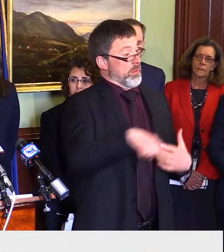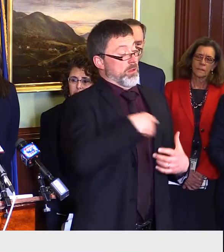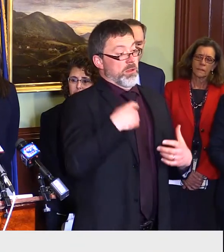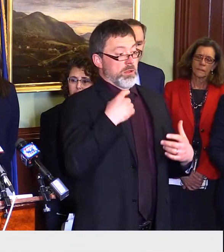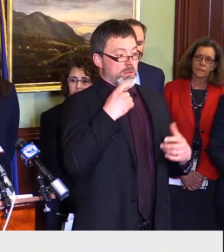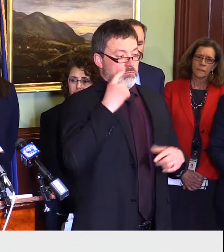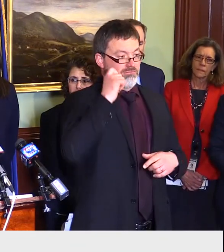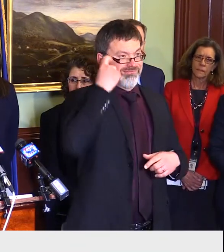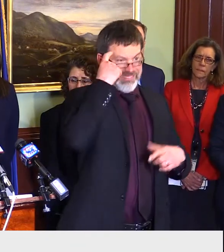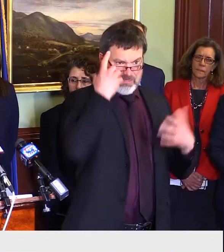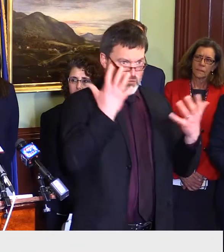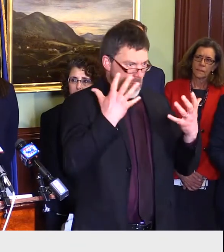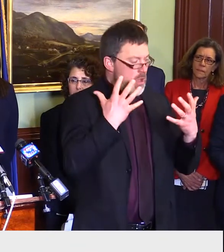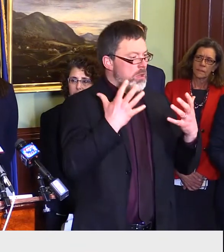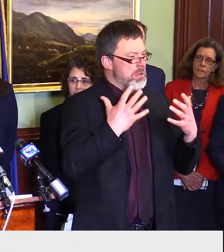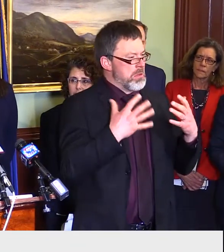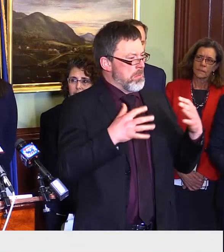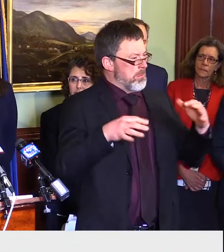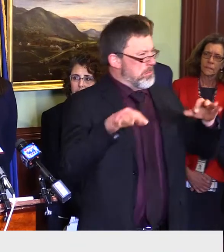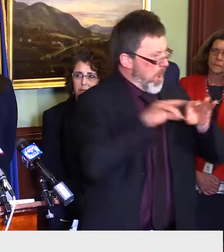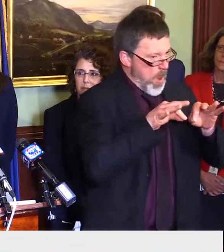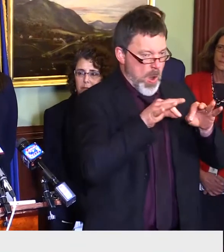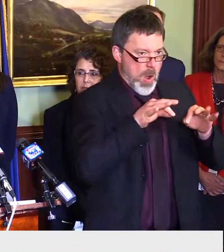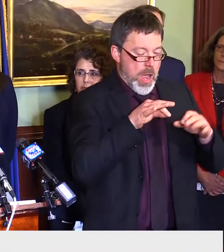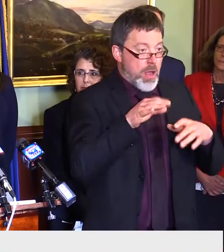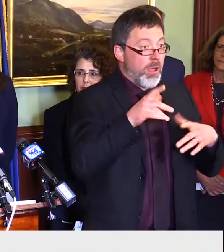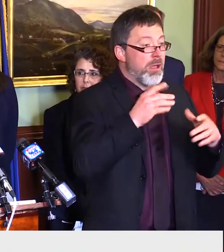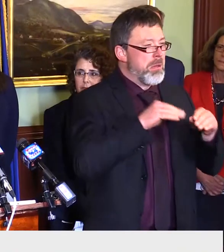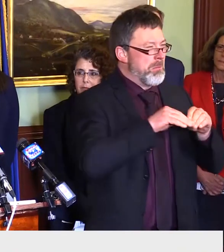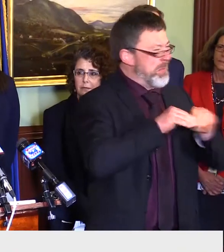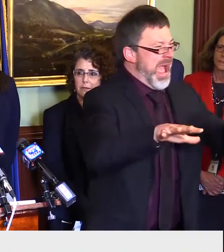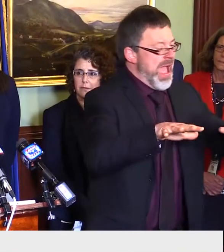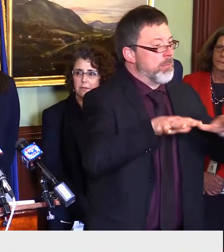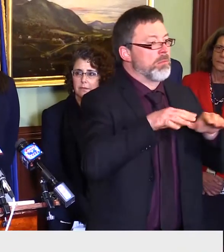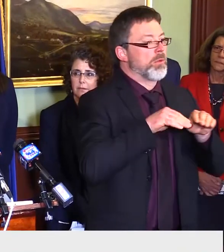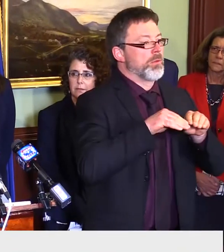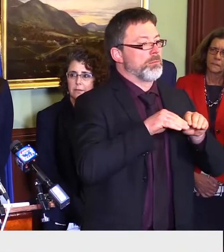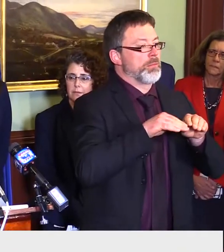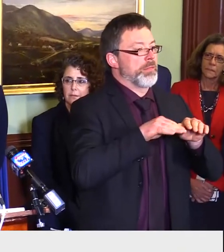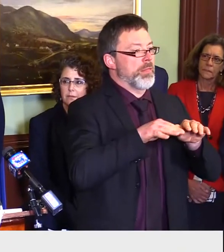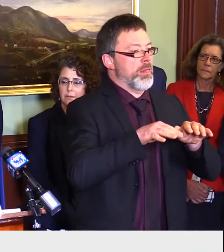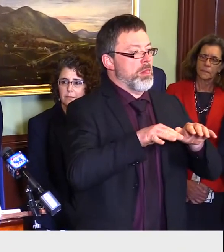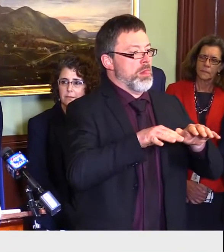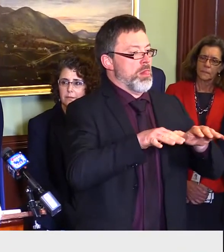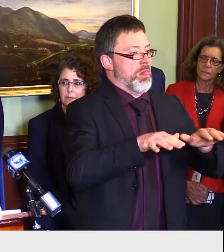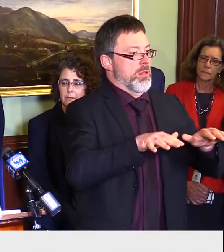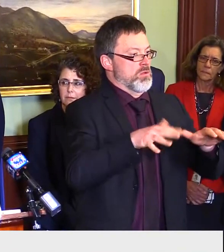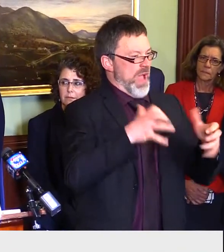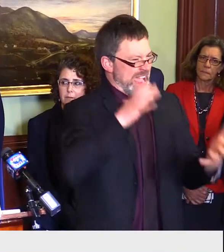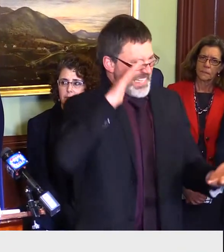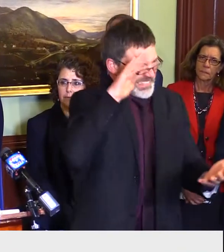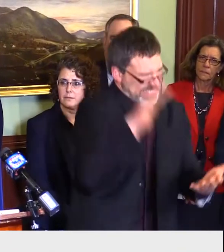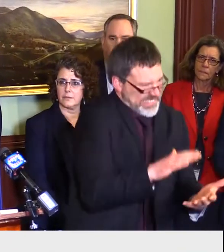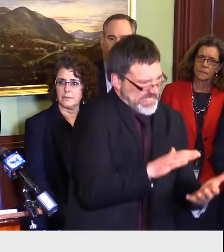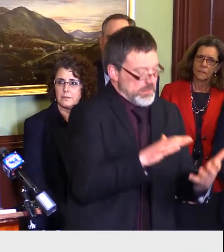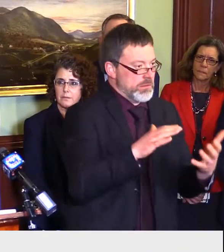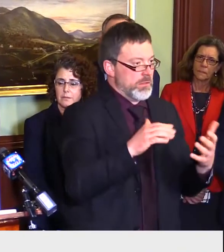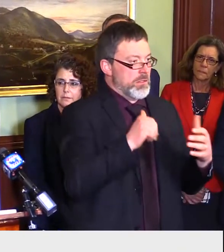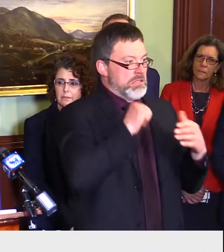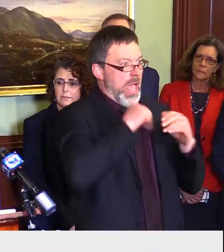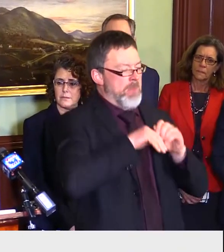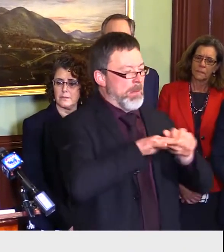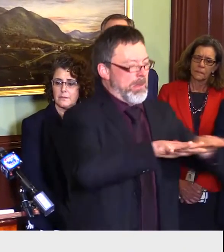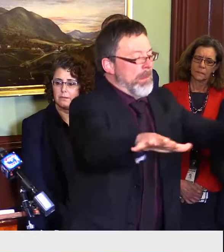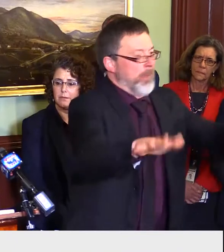elderly, get the care they need, which in many cases will include hospitalization when they need